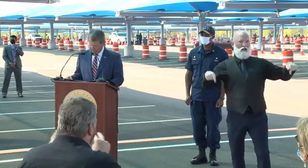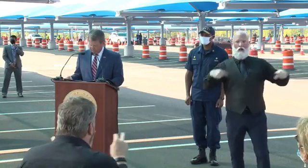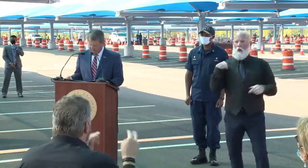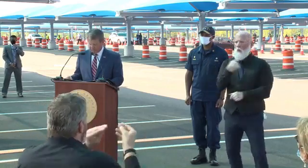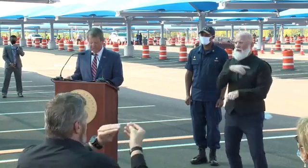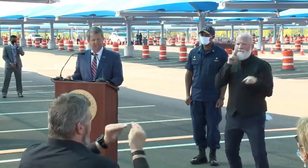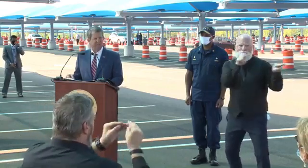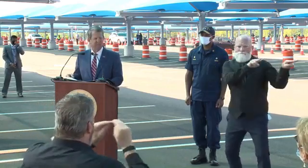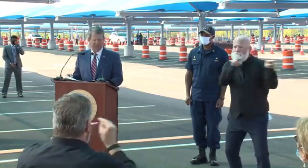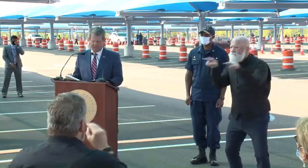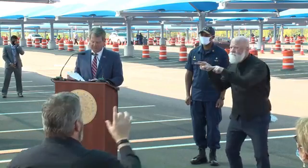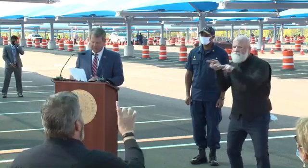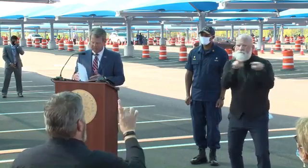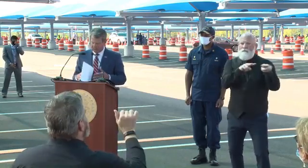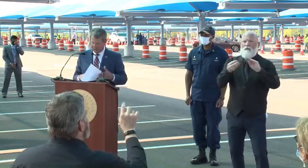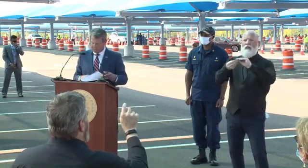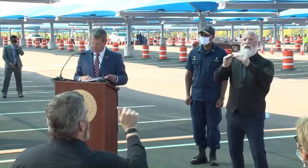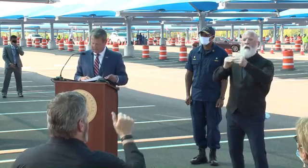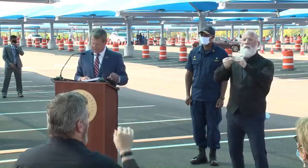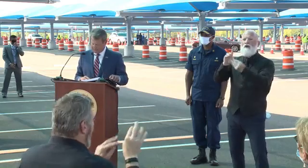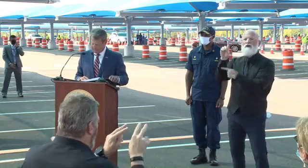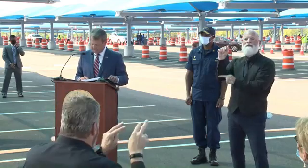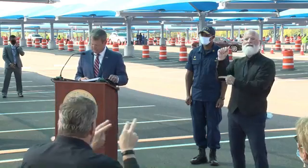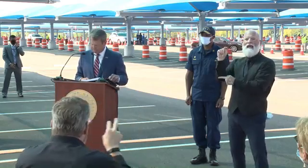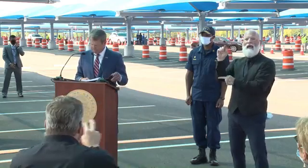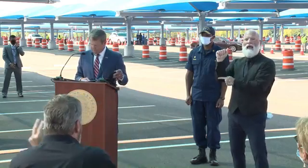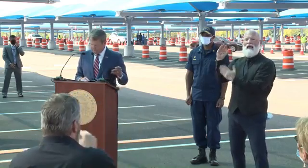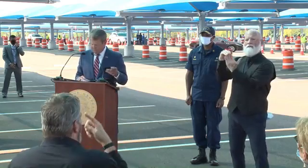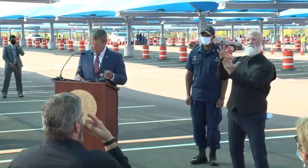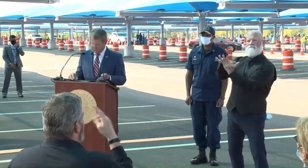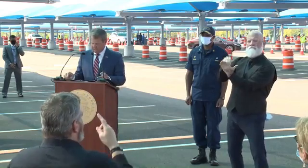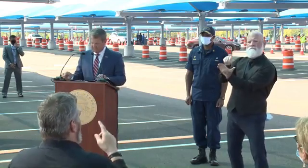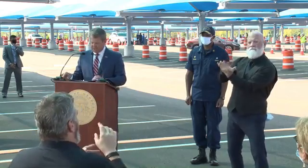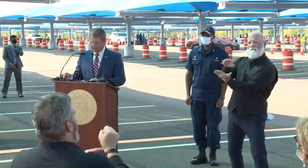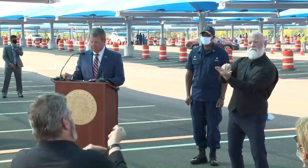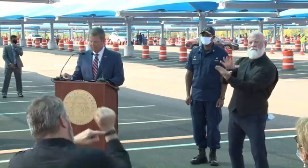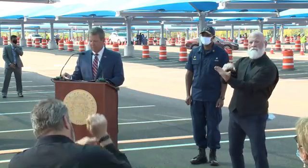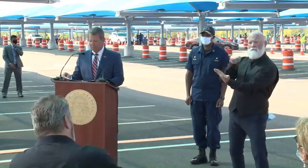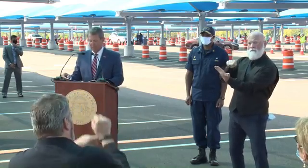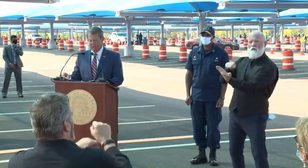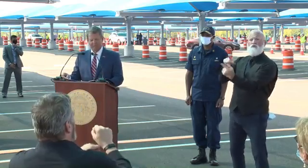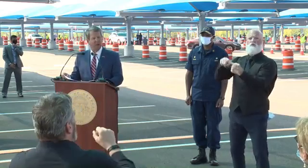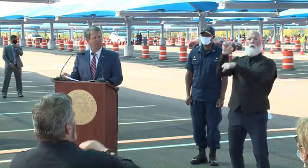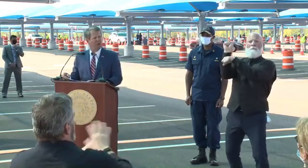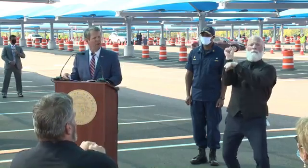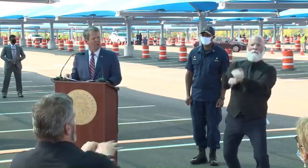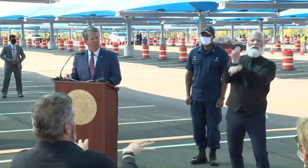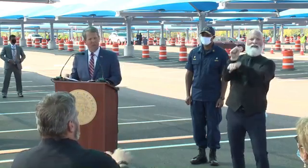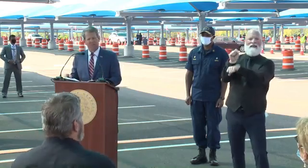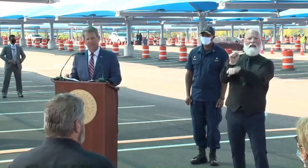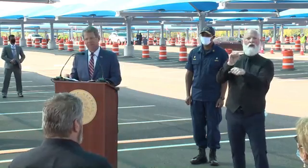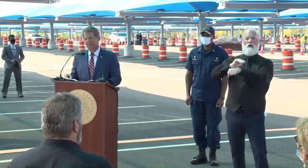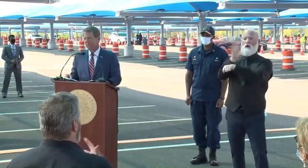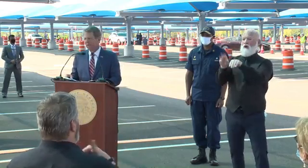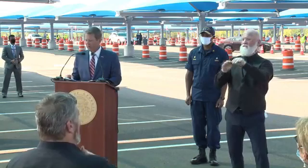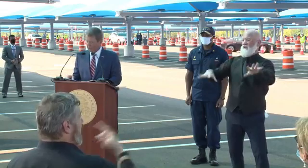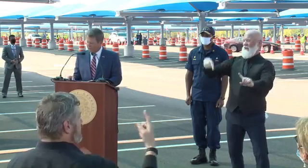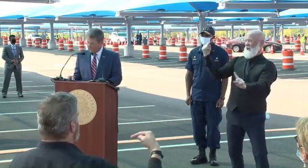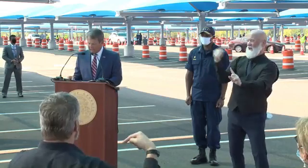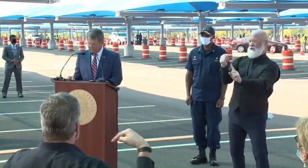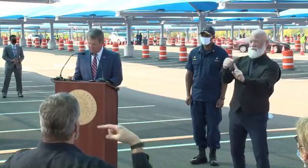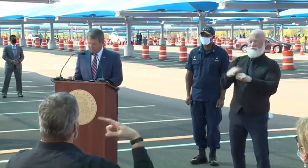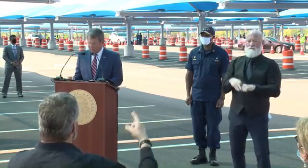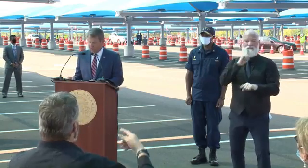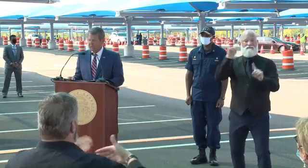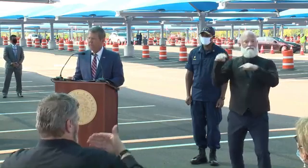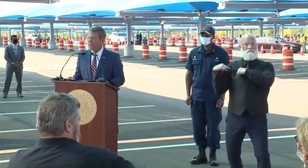strategy as needed to defeat COVID-19. As I've said before, we have come a long way, but we are